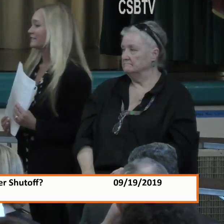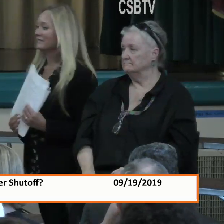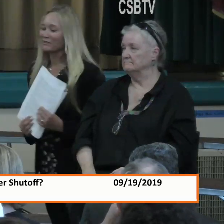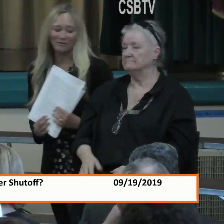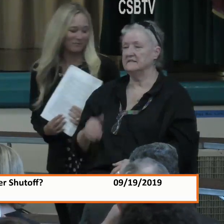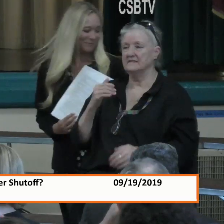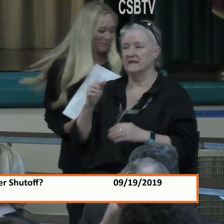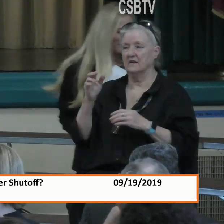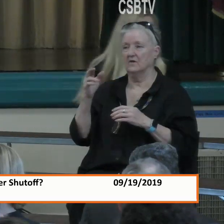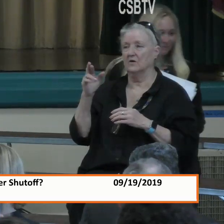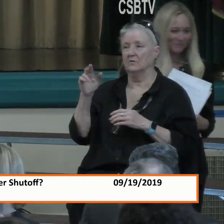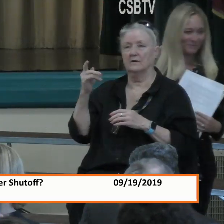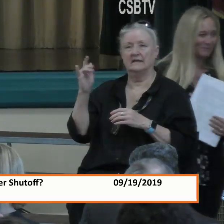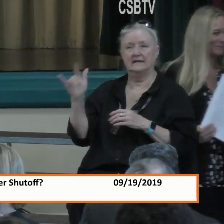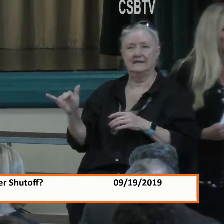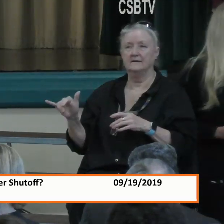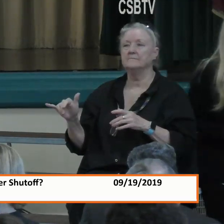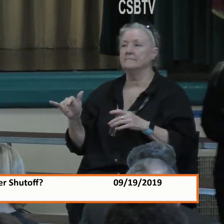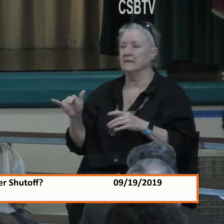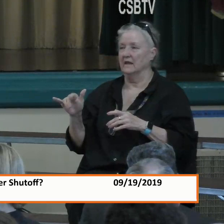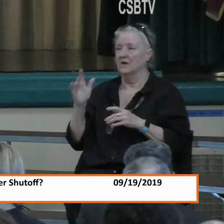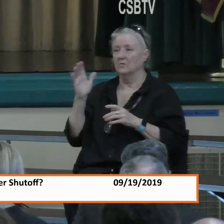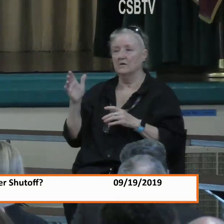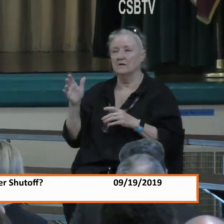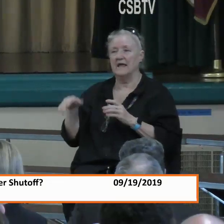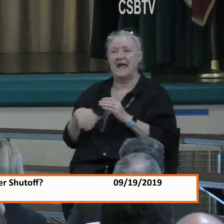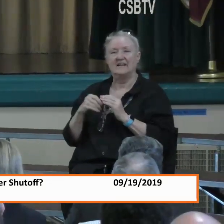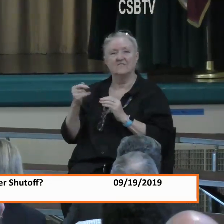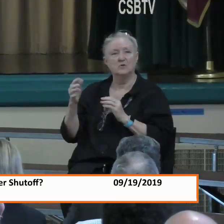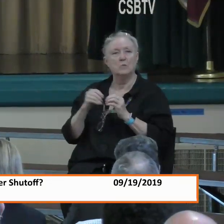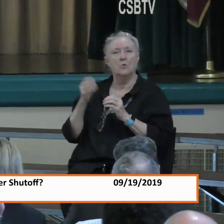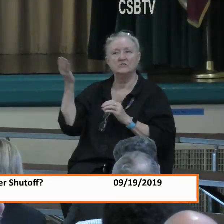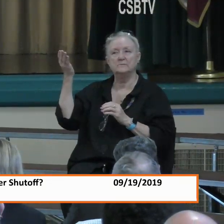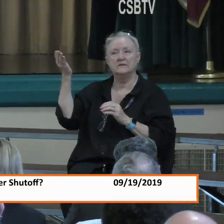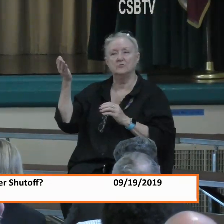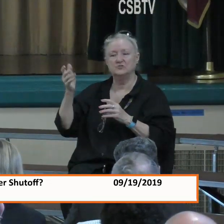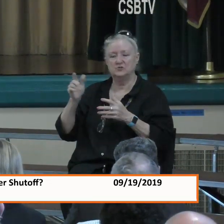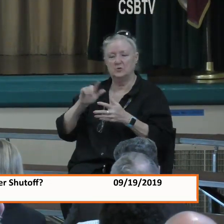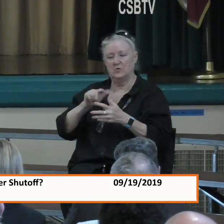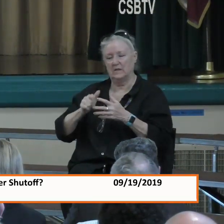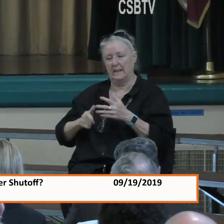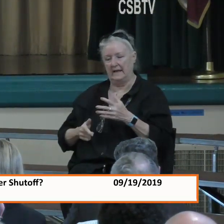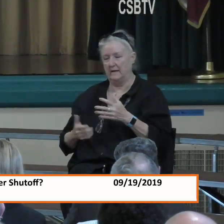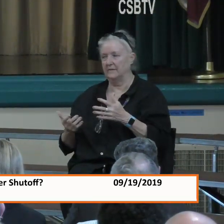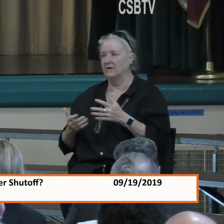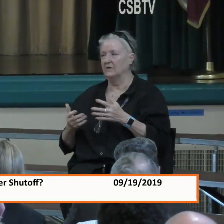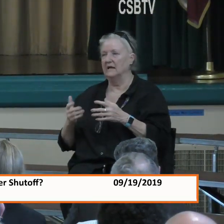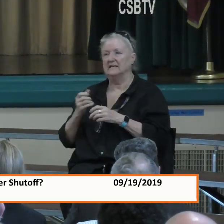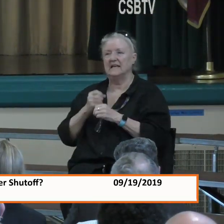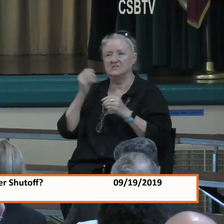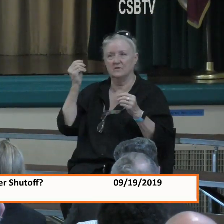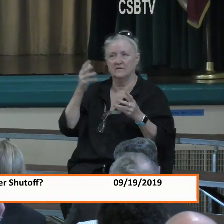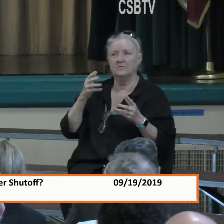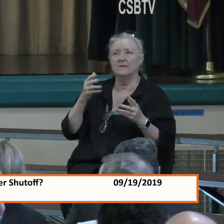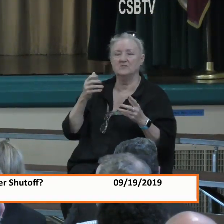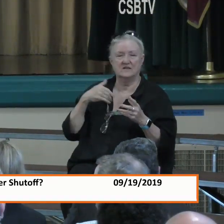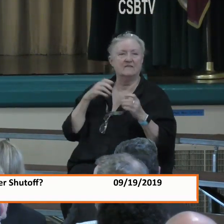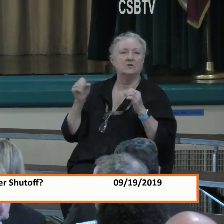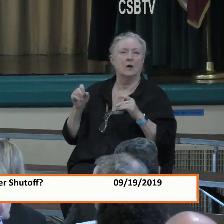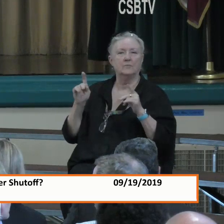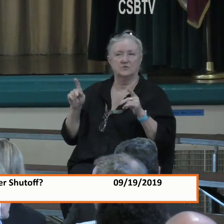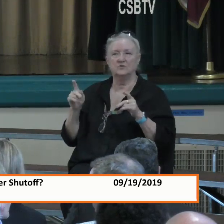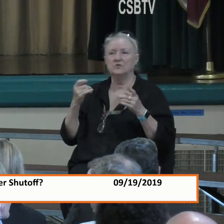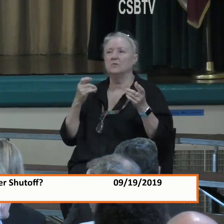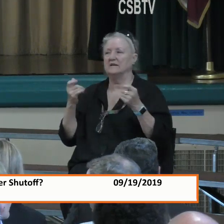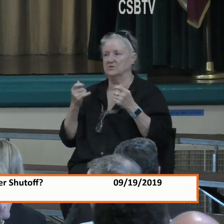Thank you, Rondi. We're going to add a few more speakers to our lineup here and get you some information and then have an opportunity